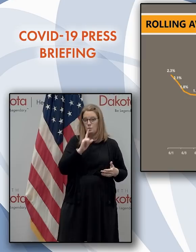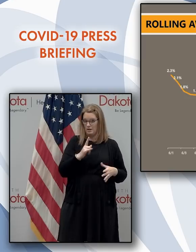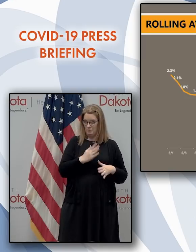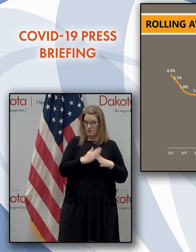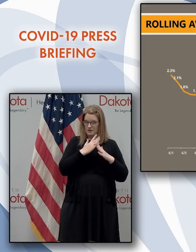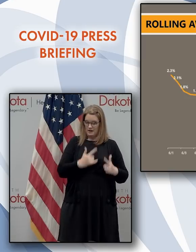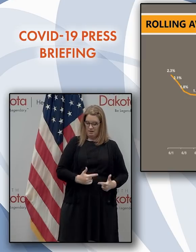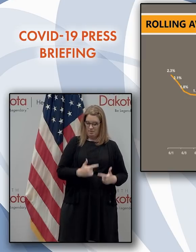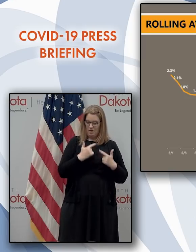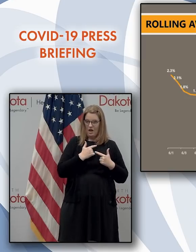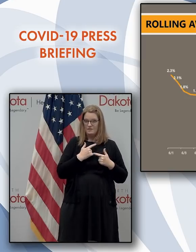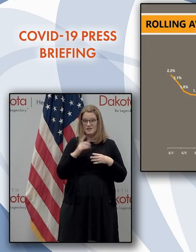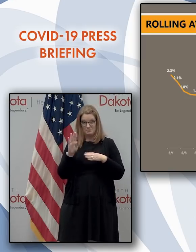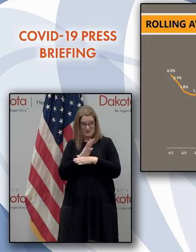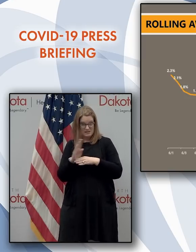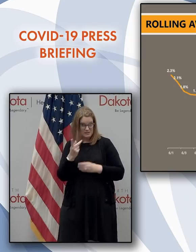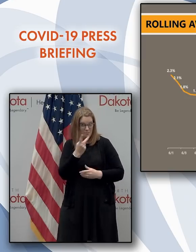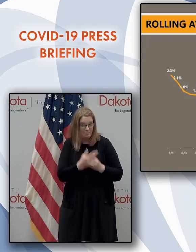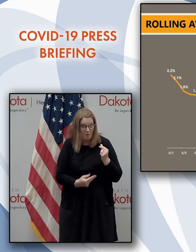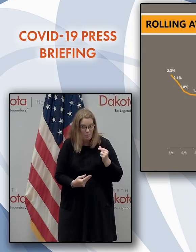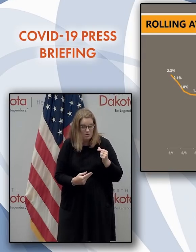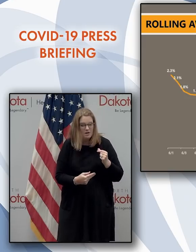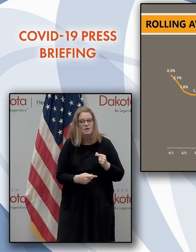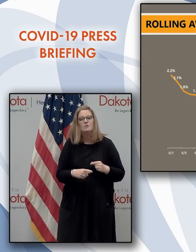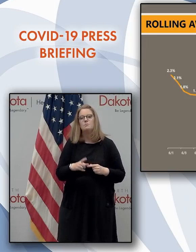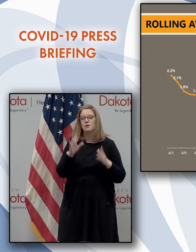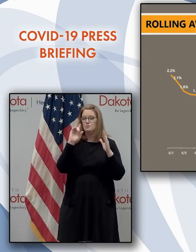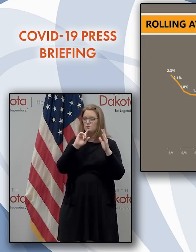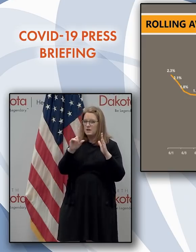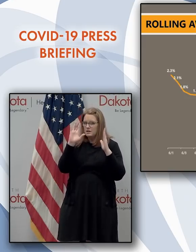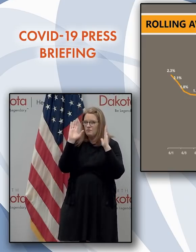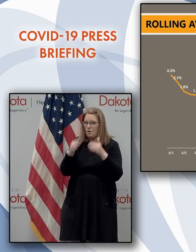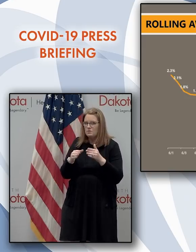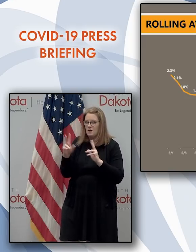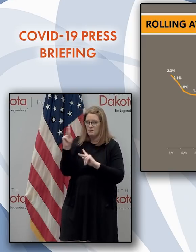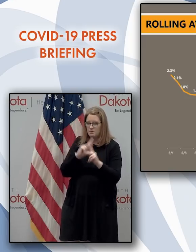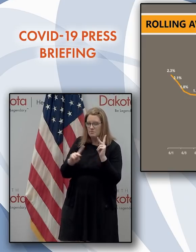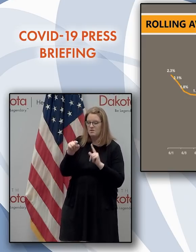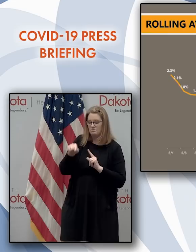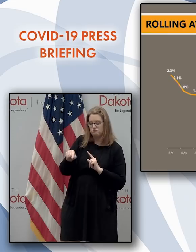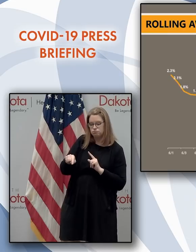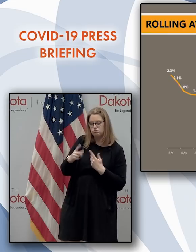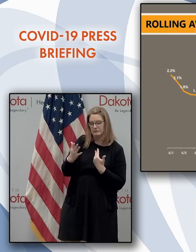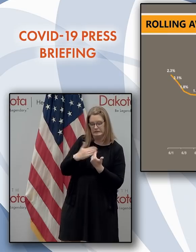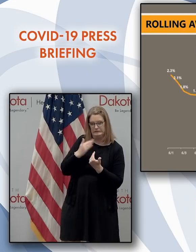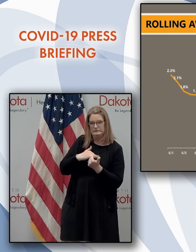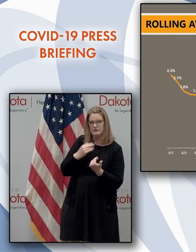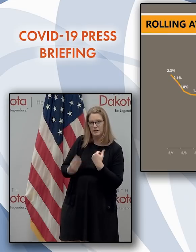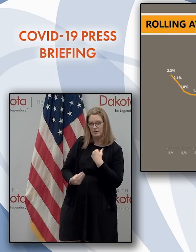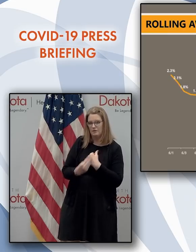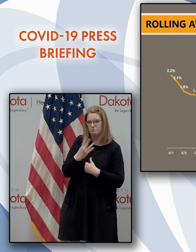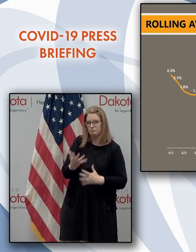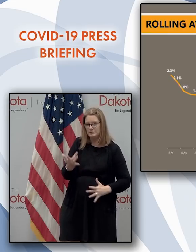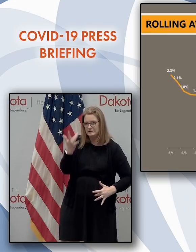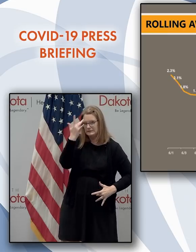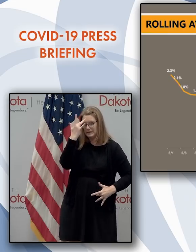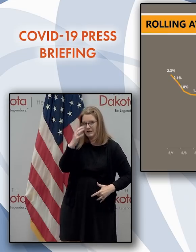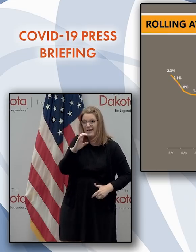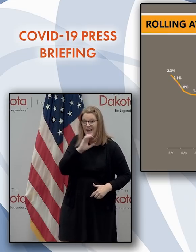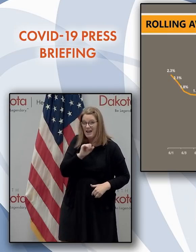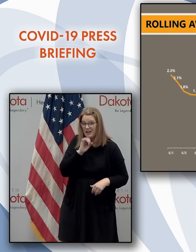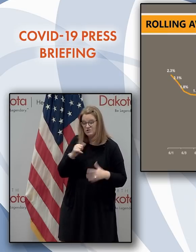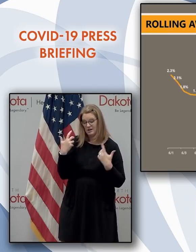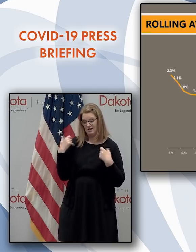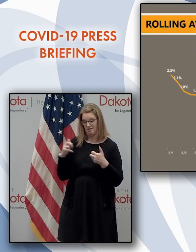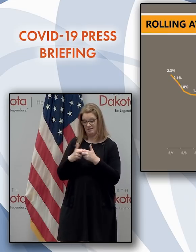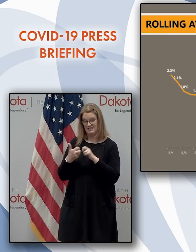protect lives but also livelihoods. But the people that are most vulnerable of this are people that are that have both age and